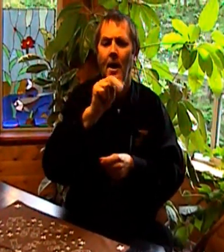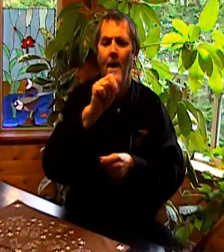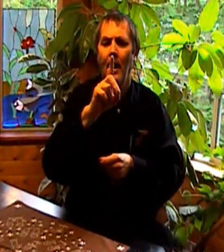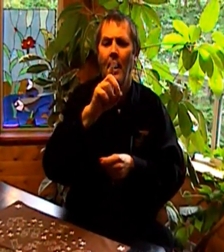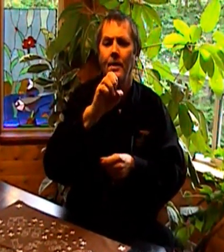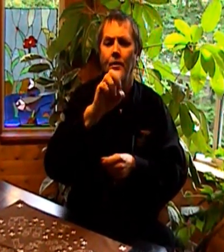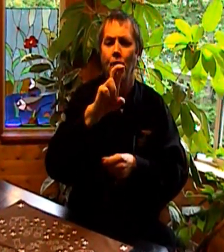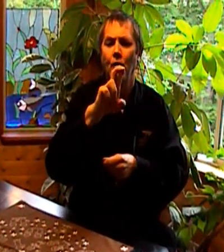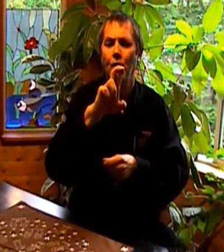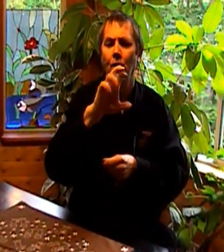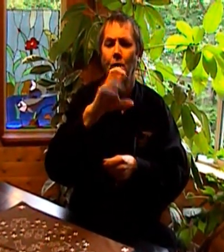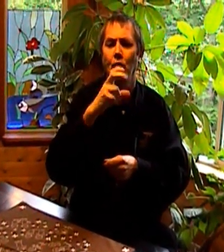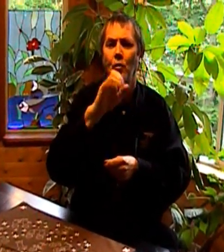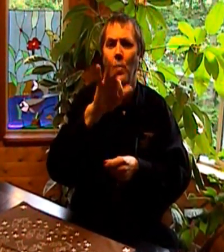be?